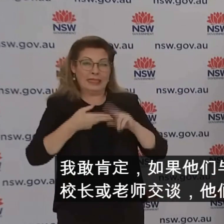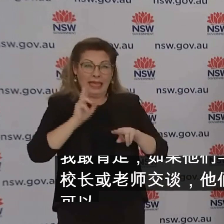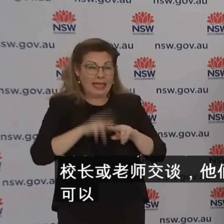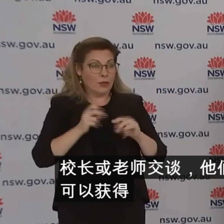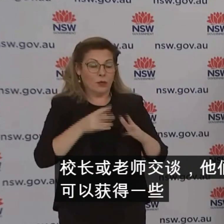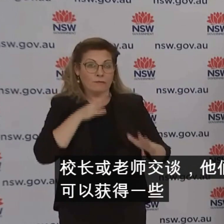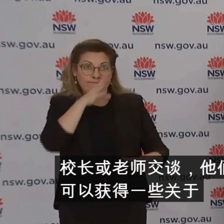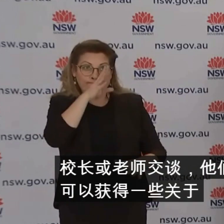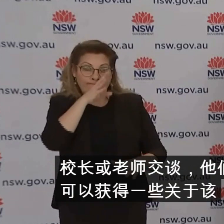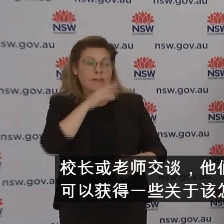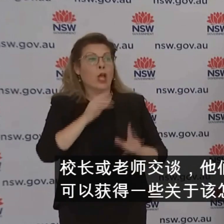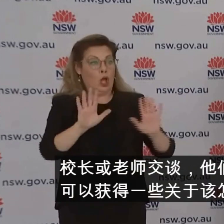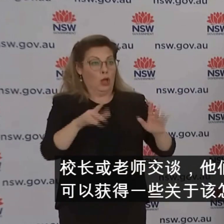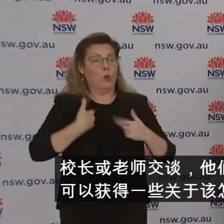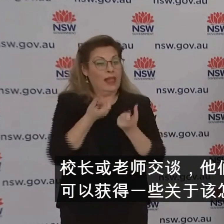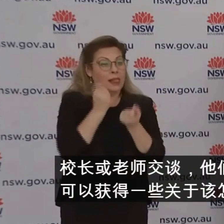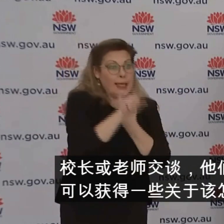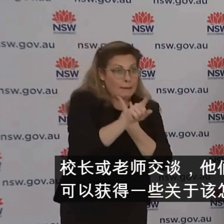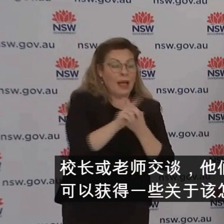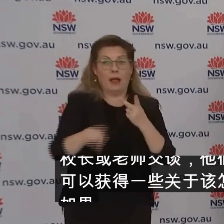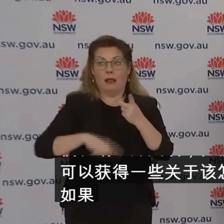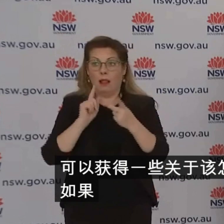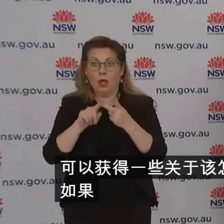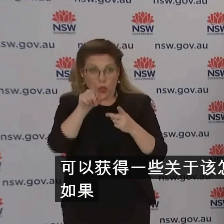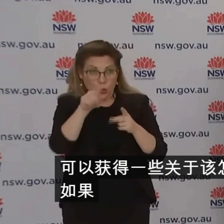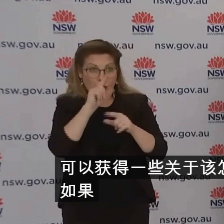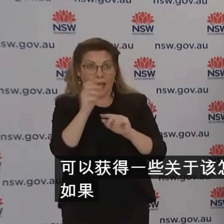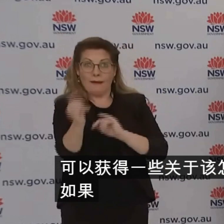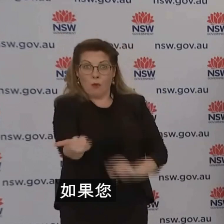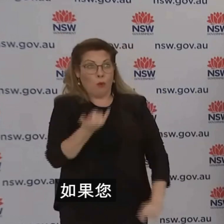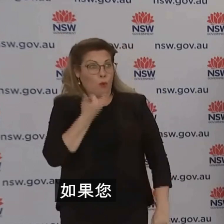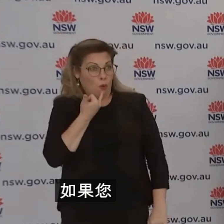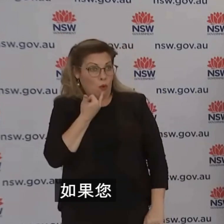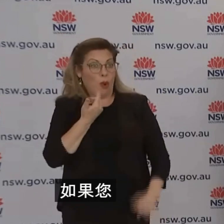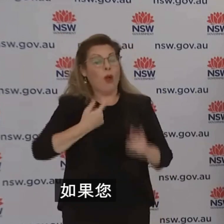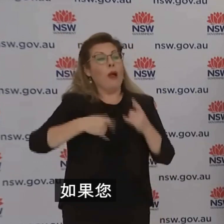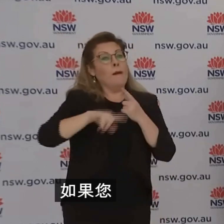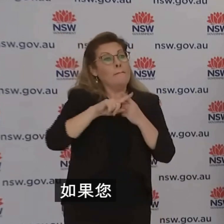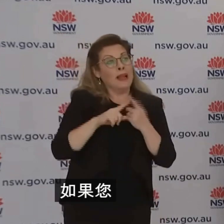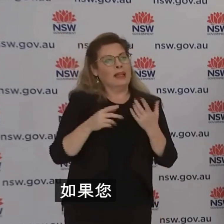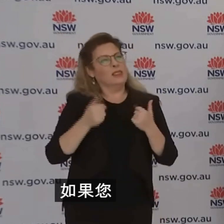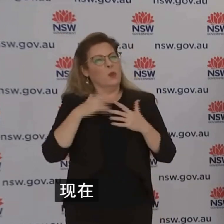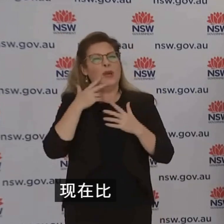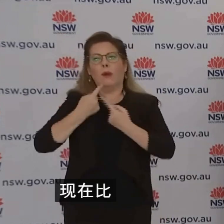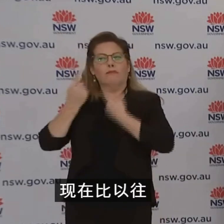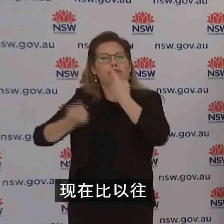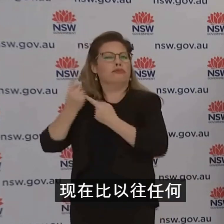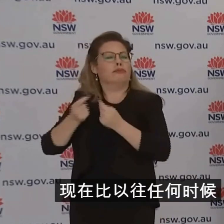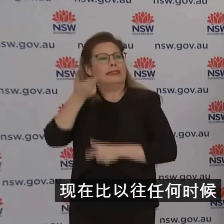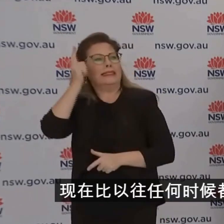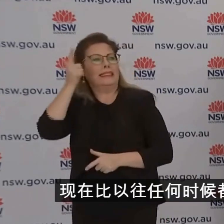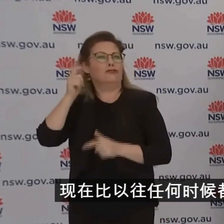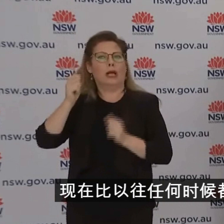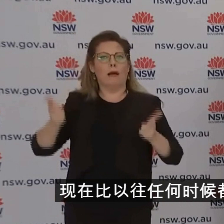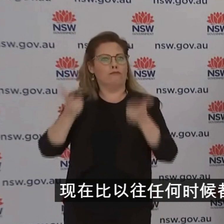also be able to get some advice on what to do. But it's really, really important. If you're offered the vaccine, now more than